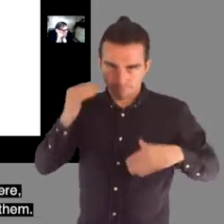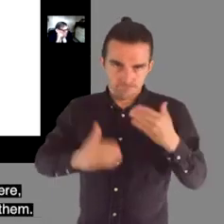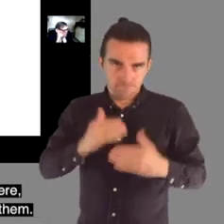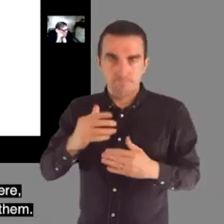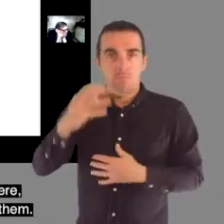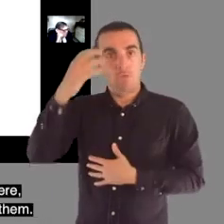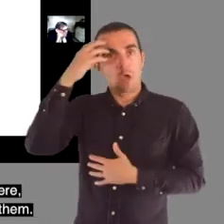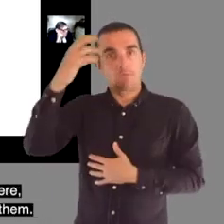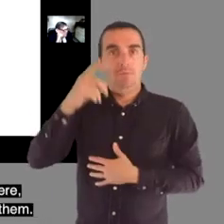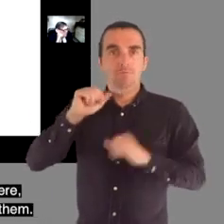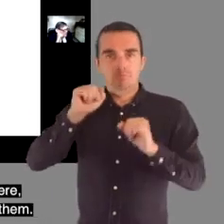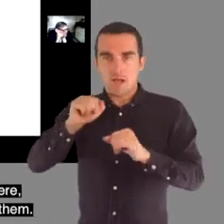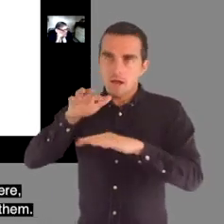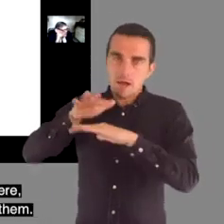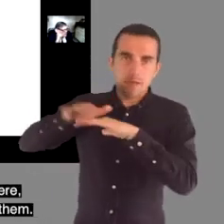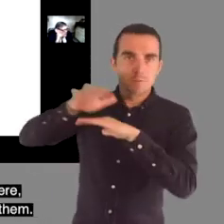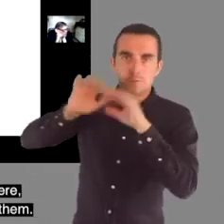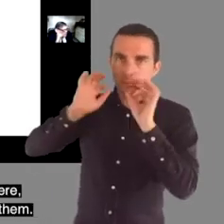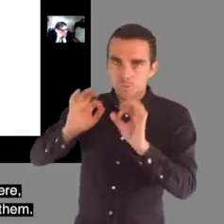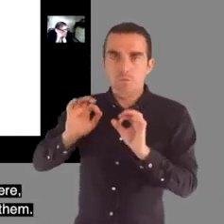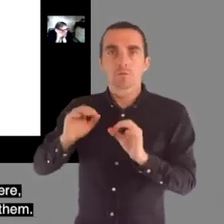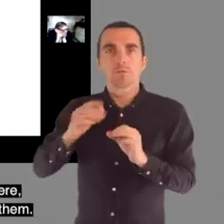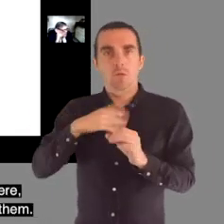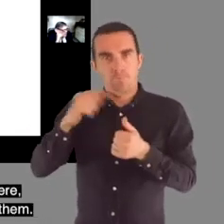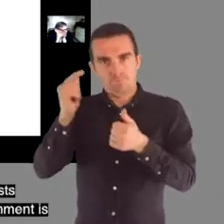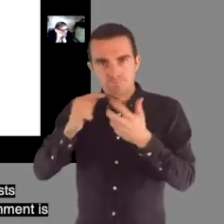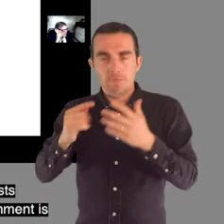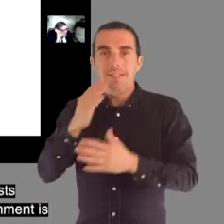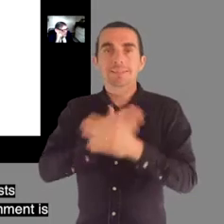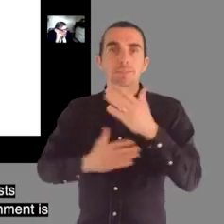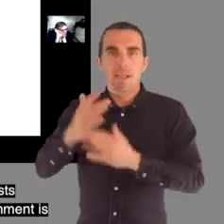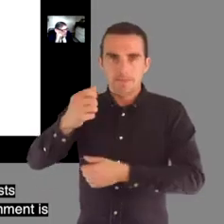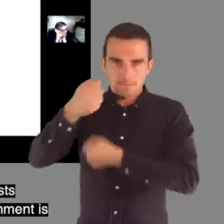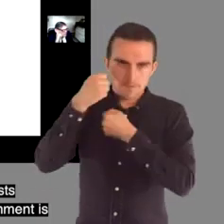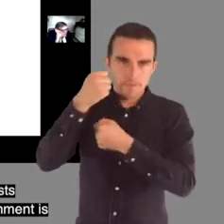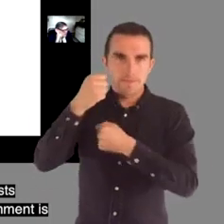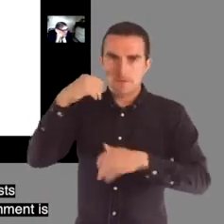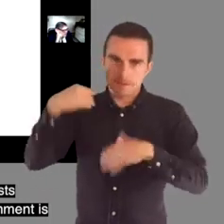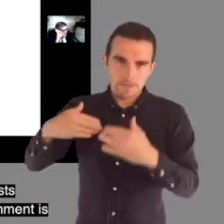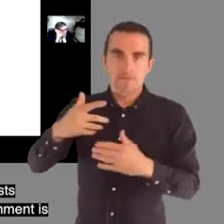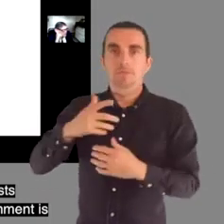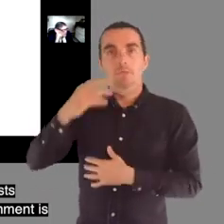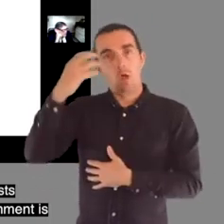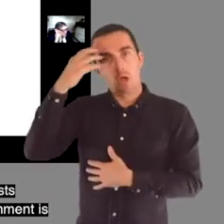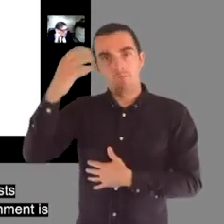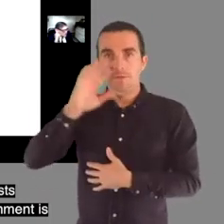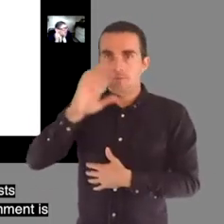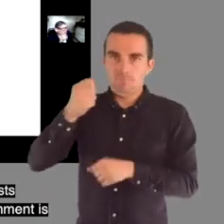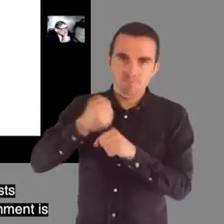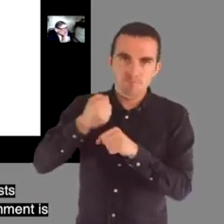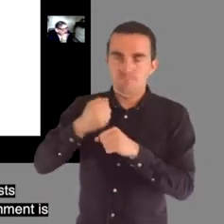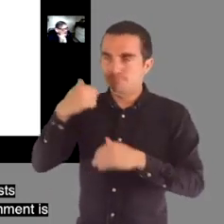have important people from government there so you can actually influence them. Getting key disability activists co-opted into the work of